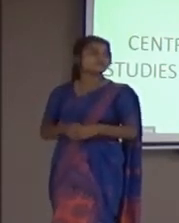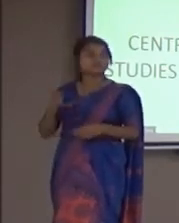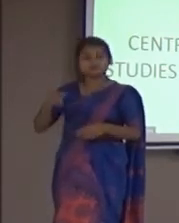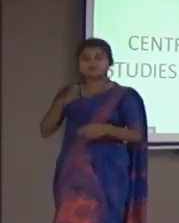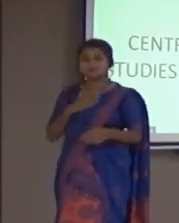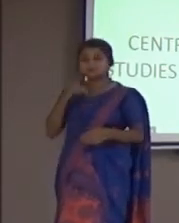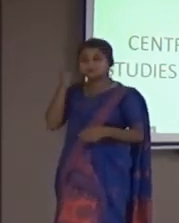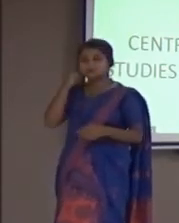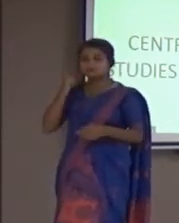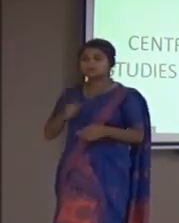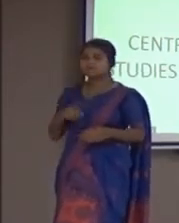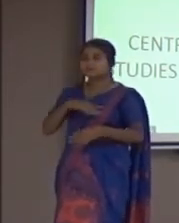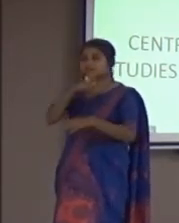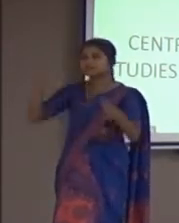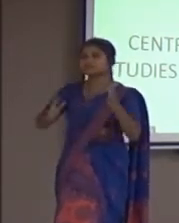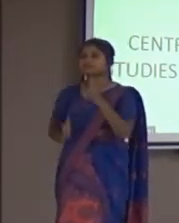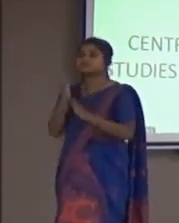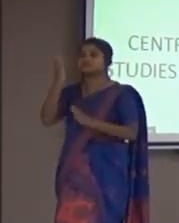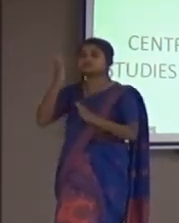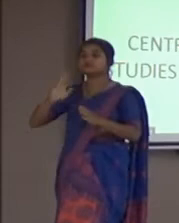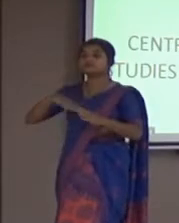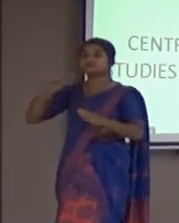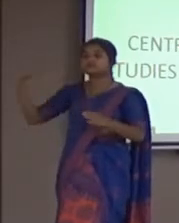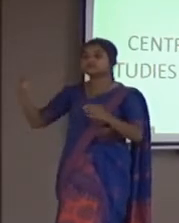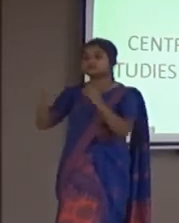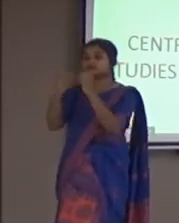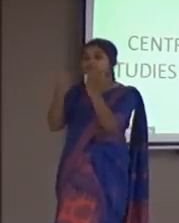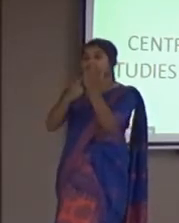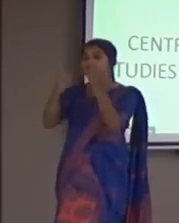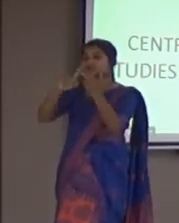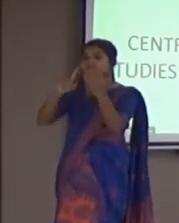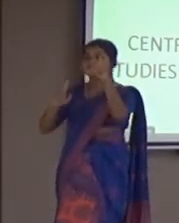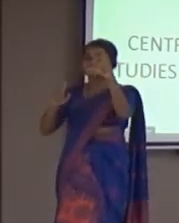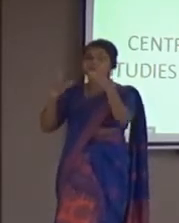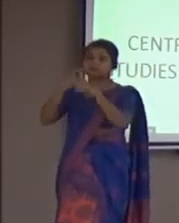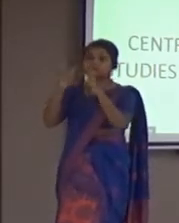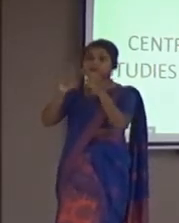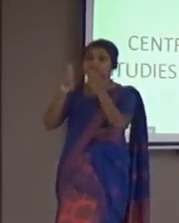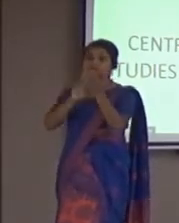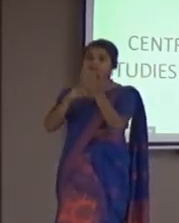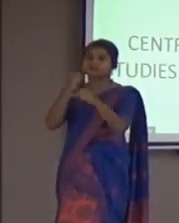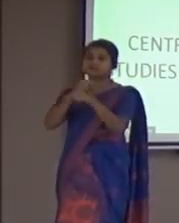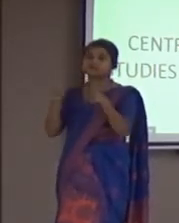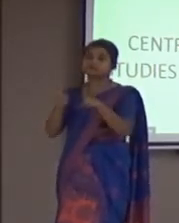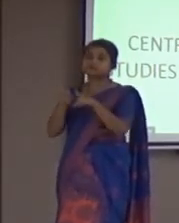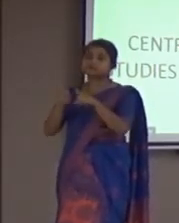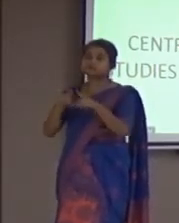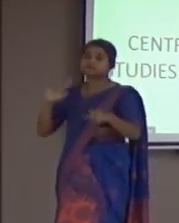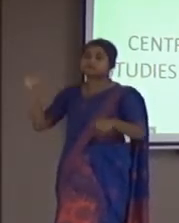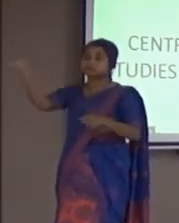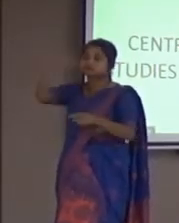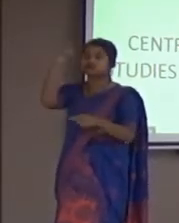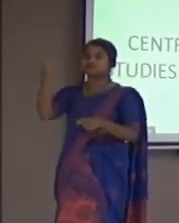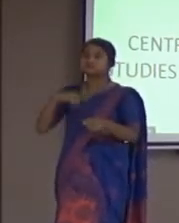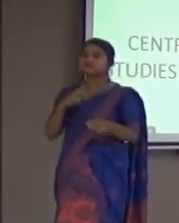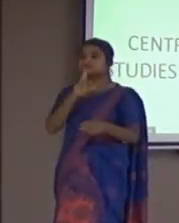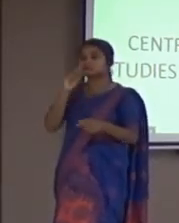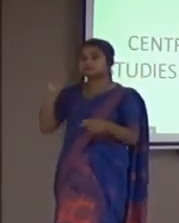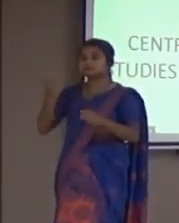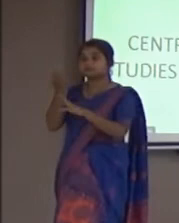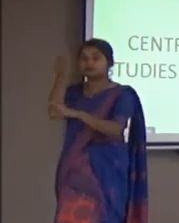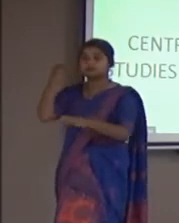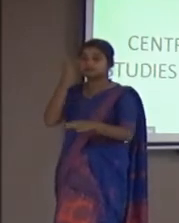sure we will go a long way in building up that kind of an equalitarian society which we have been talking about in the